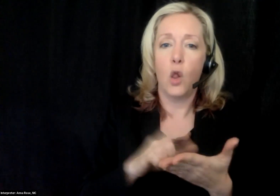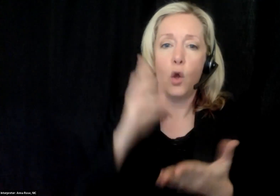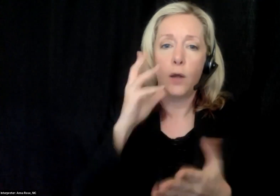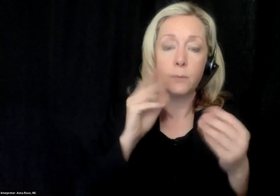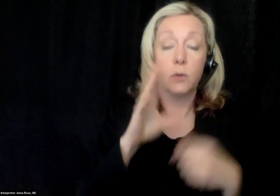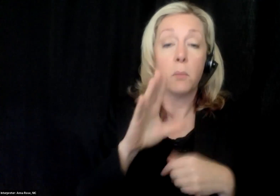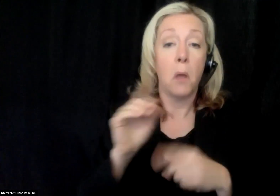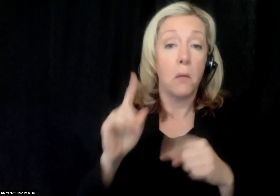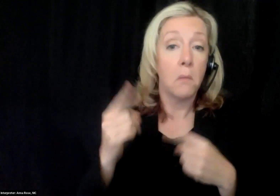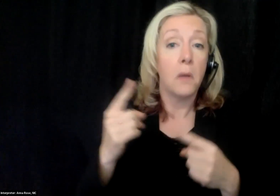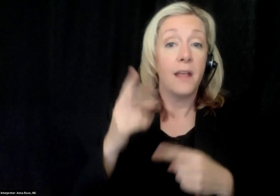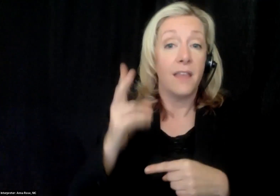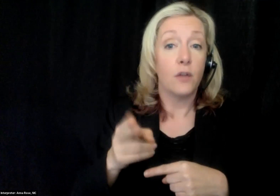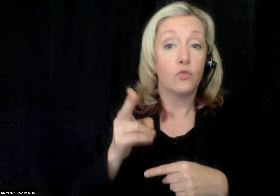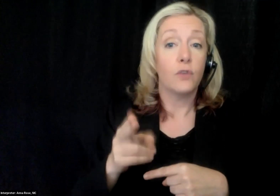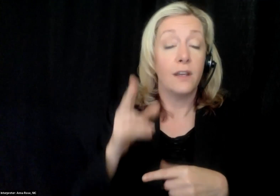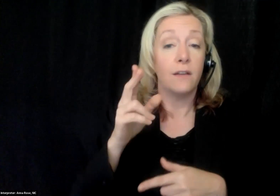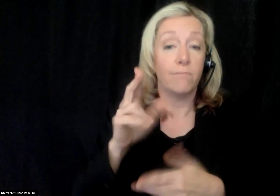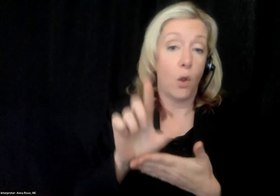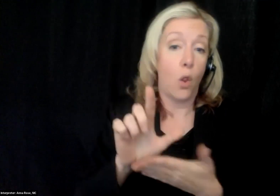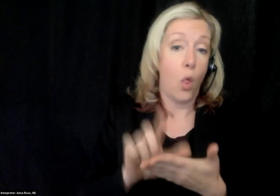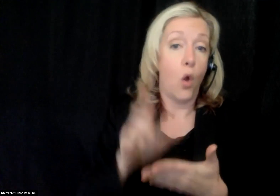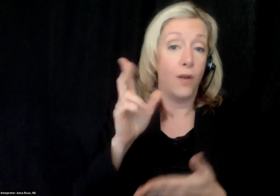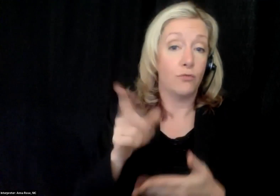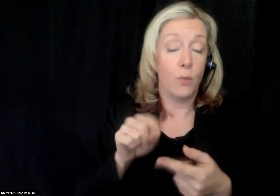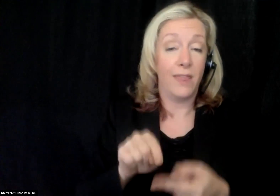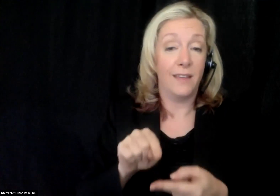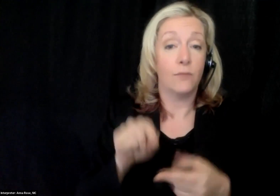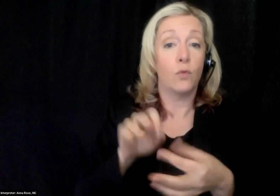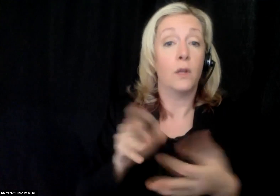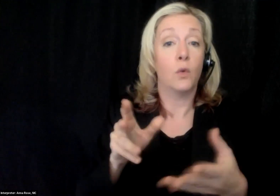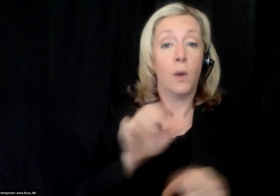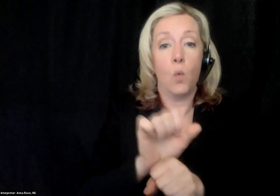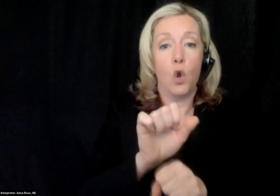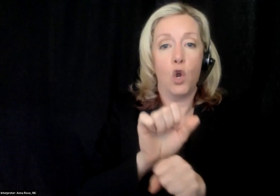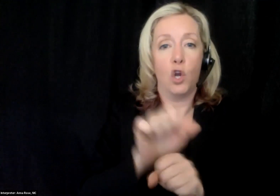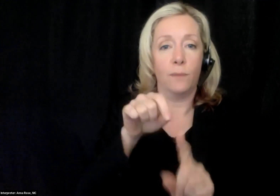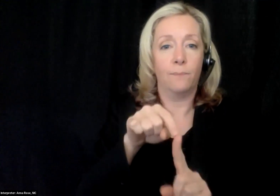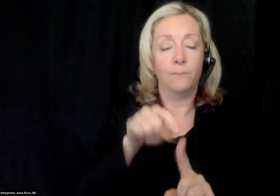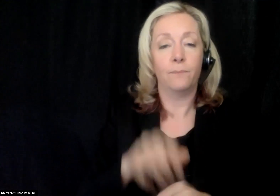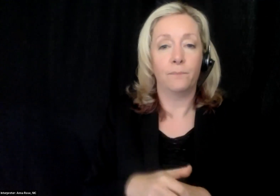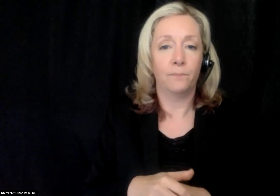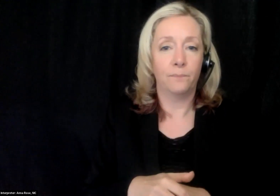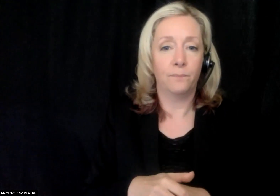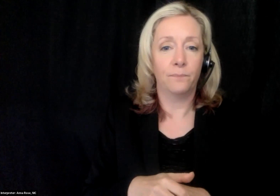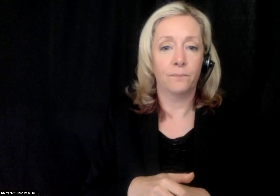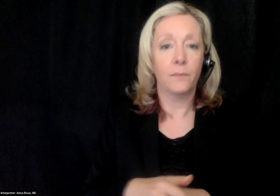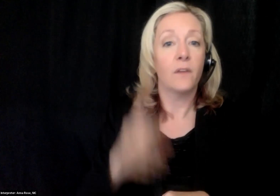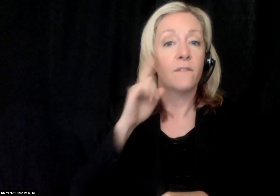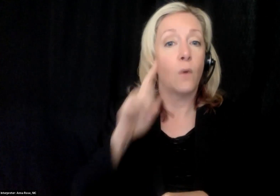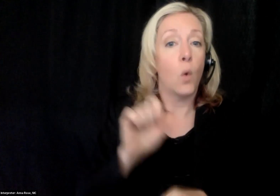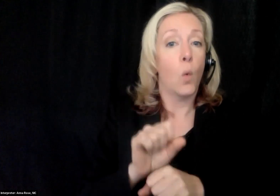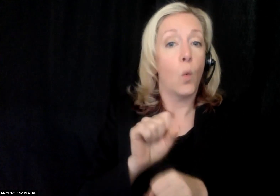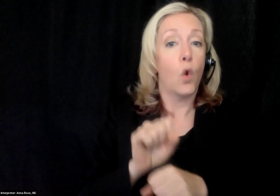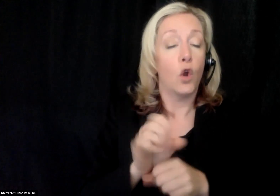exists is in the employment context. And in the employment context, employers tend to view this as a psychological